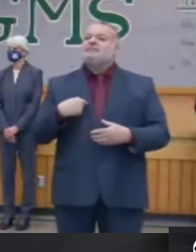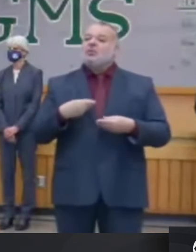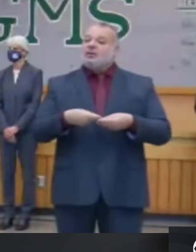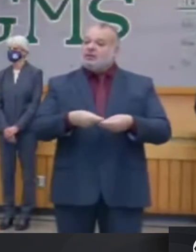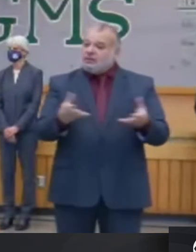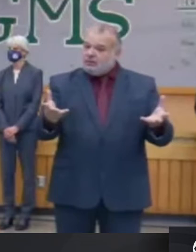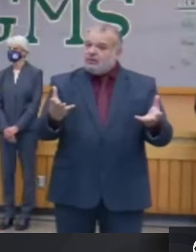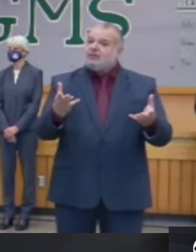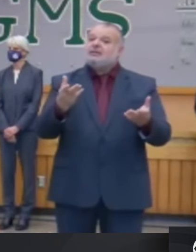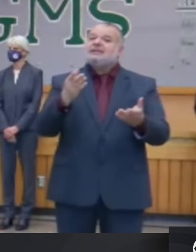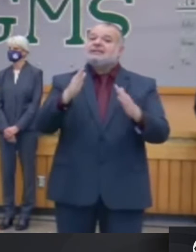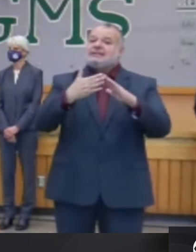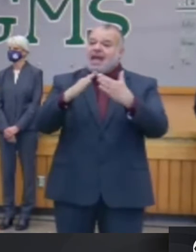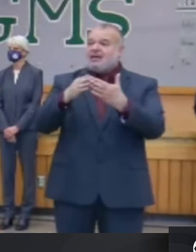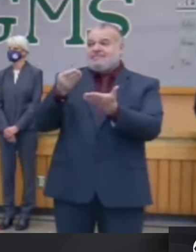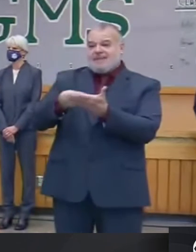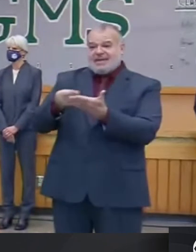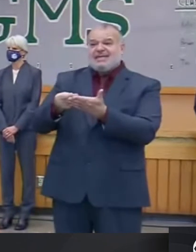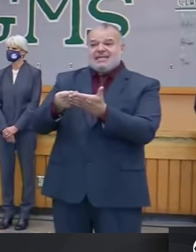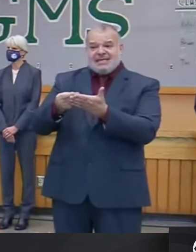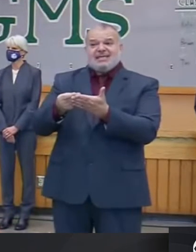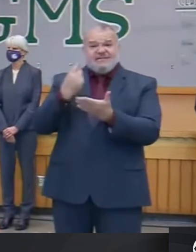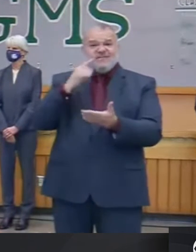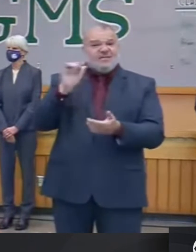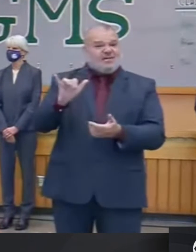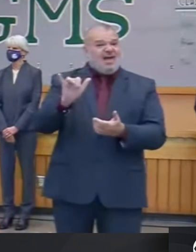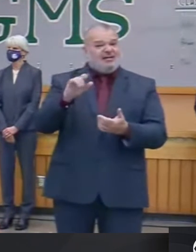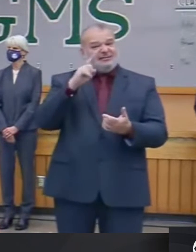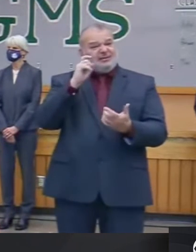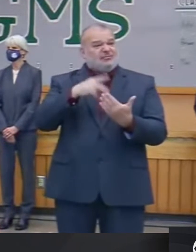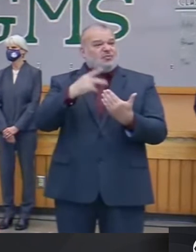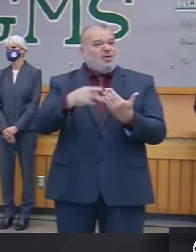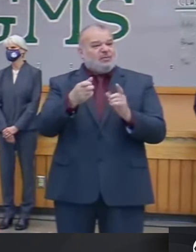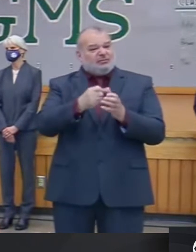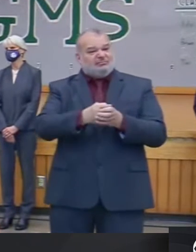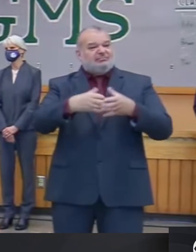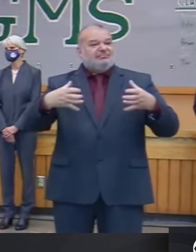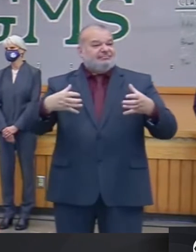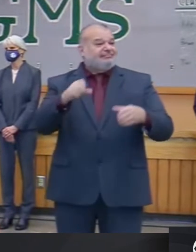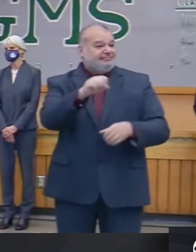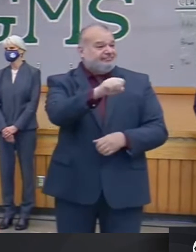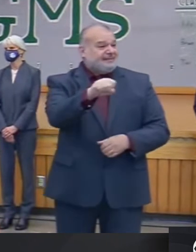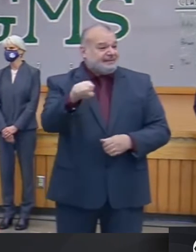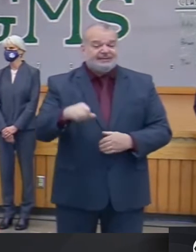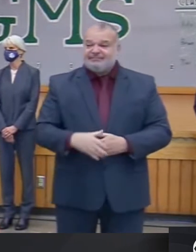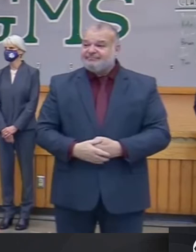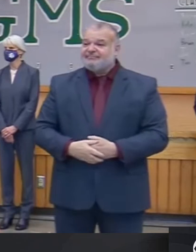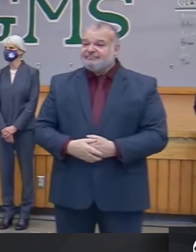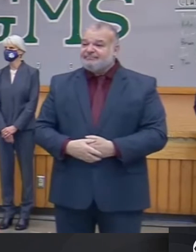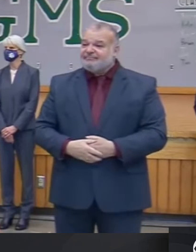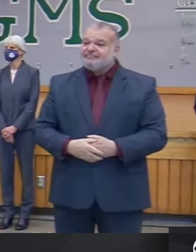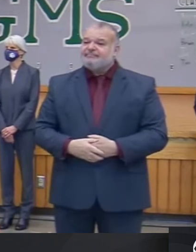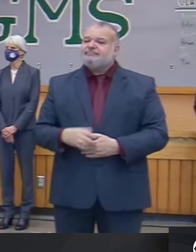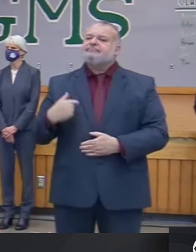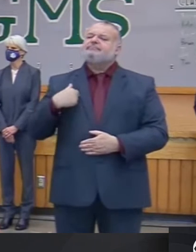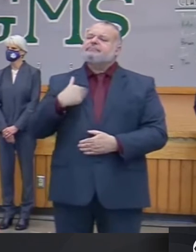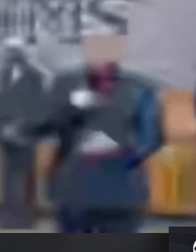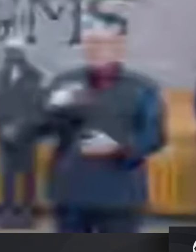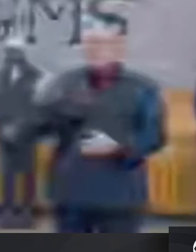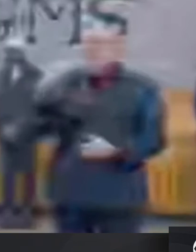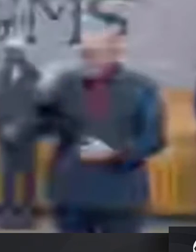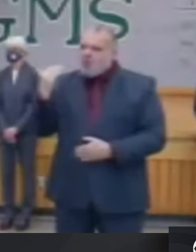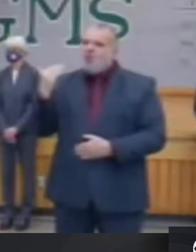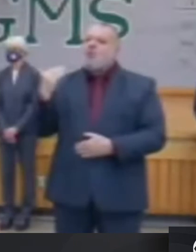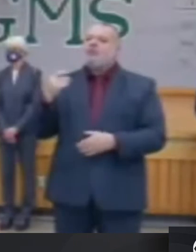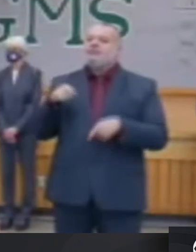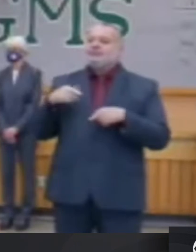this summer. And since last spring, as we all know, people have worked enormously hard to continuously adapt to the